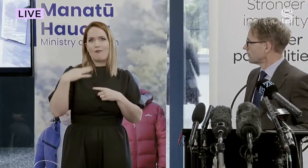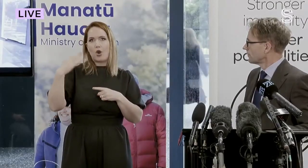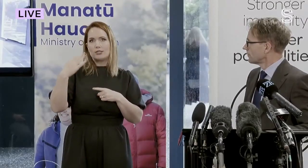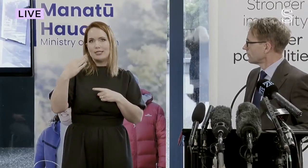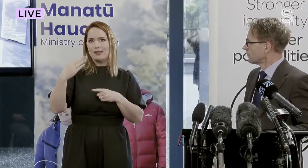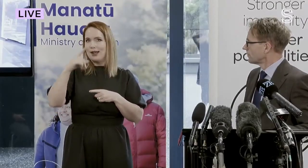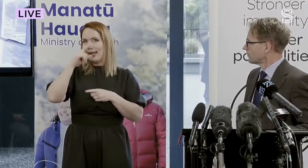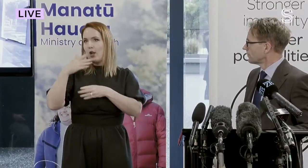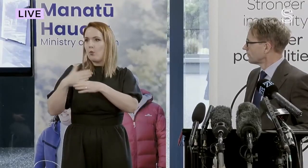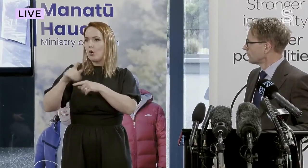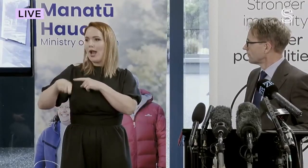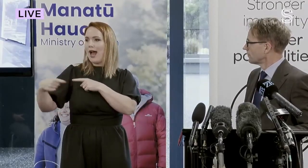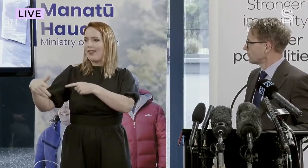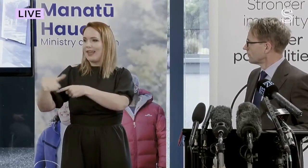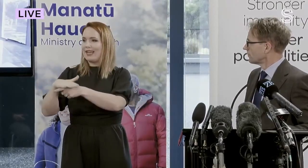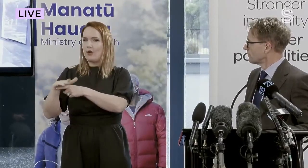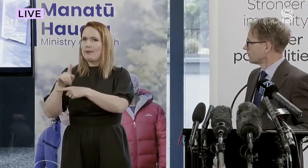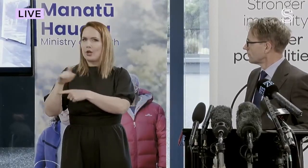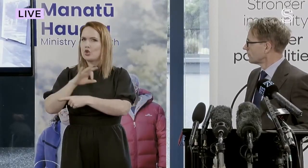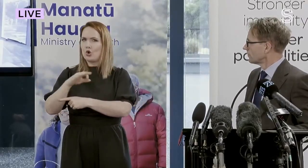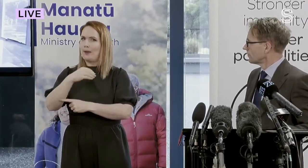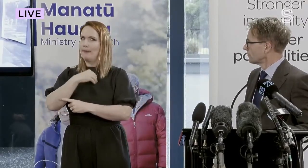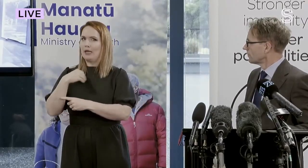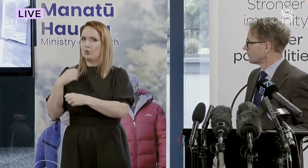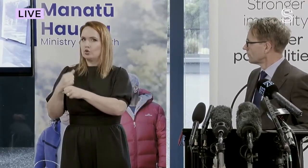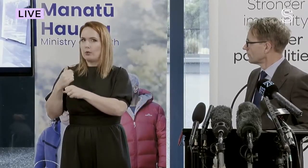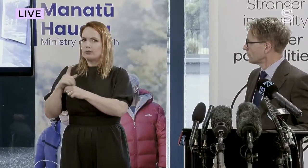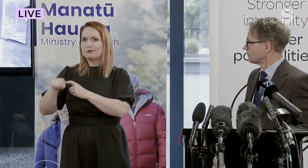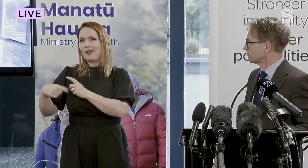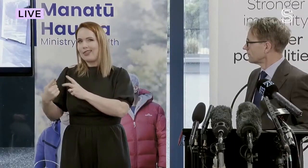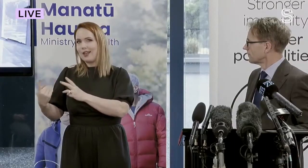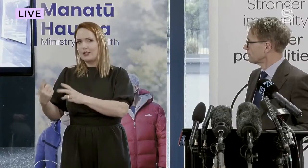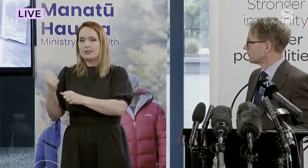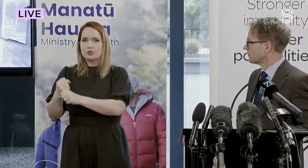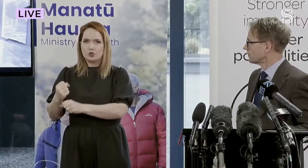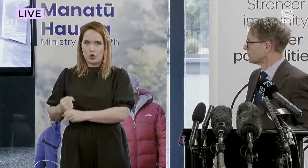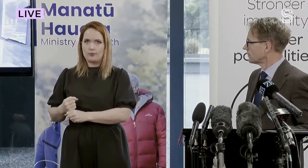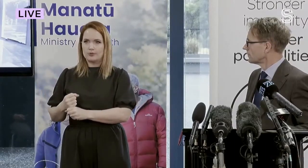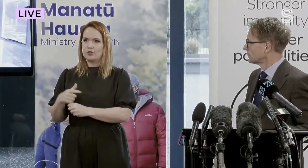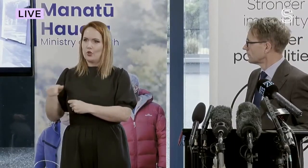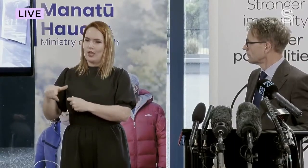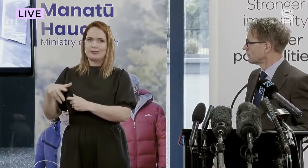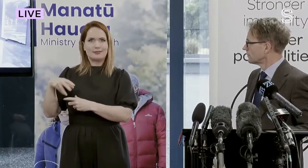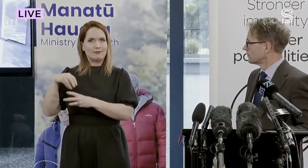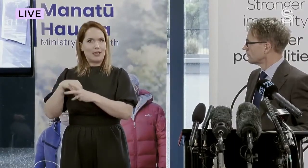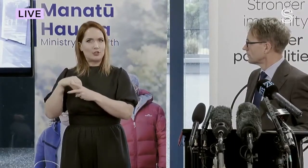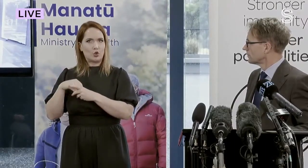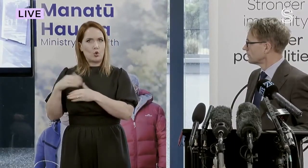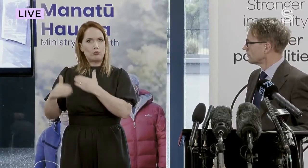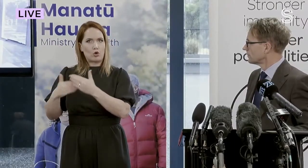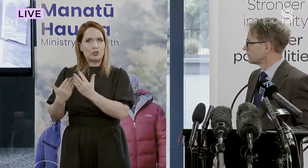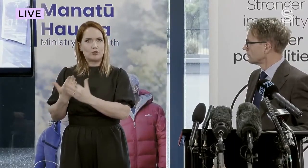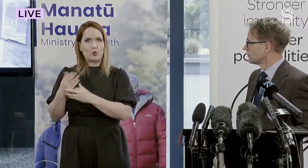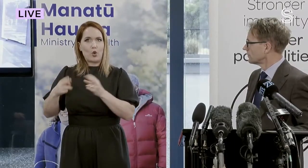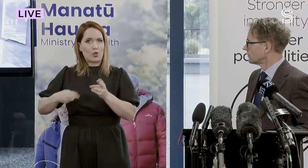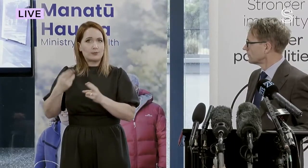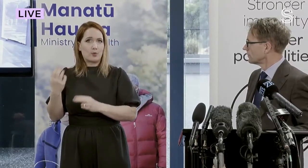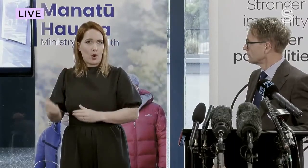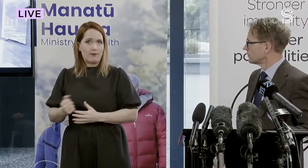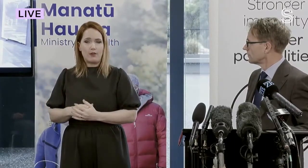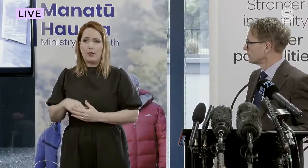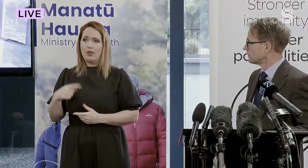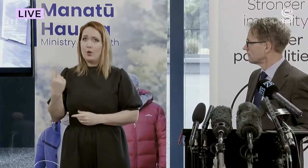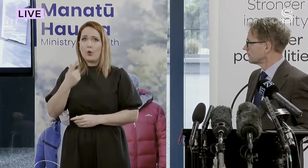in those non-clinical tasks areas. So it's an internal process. And so that's something that has been found to be